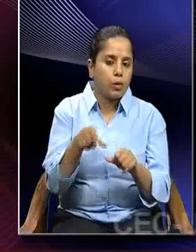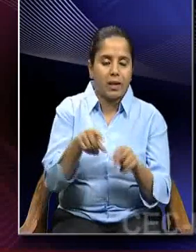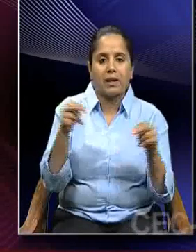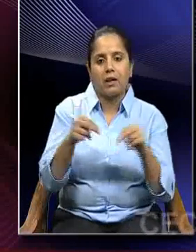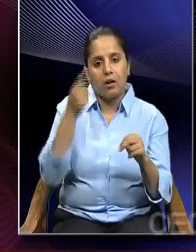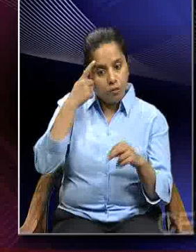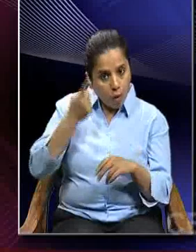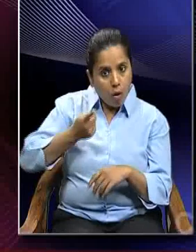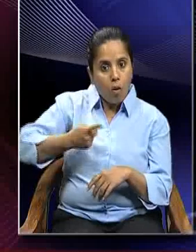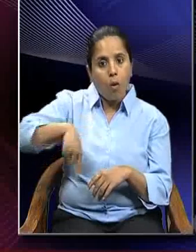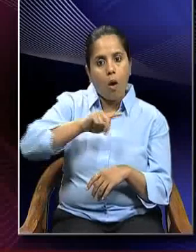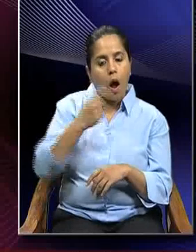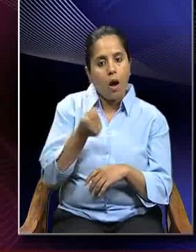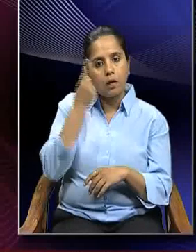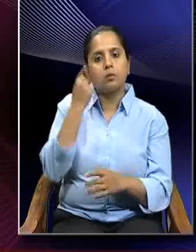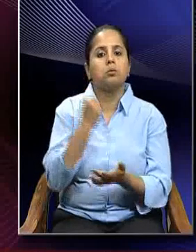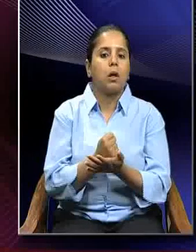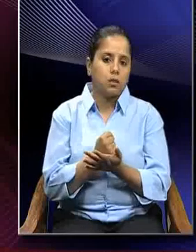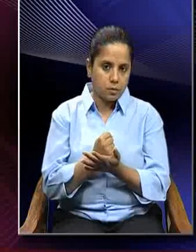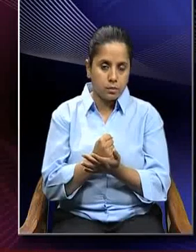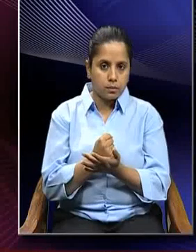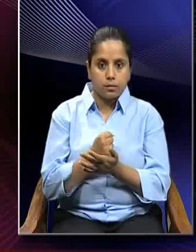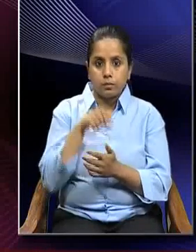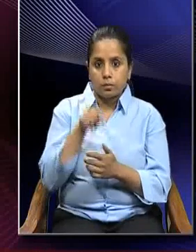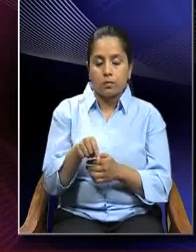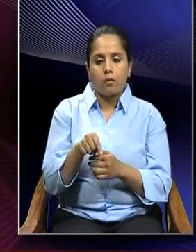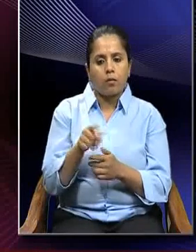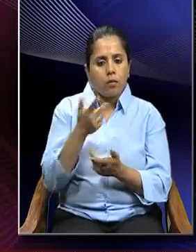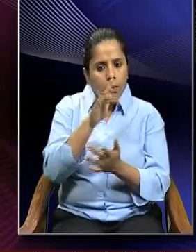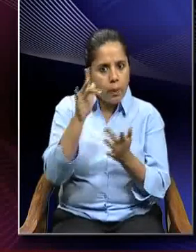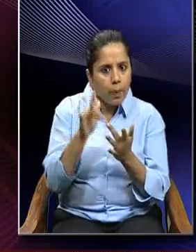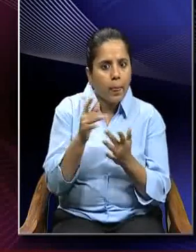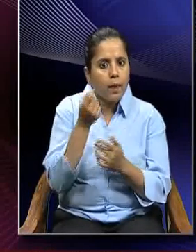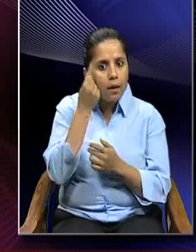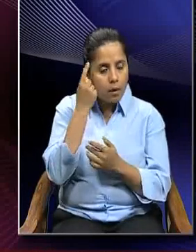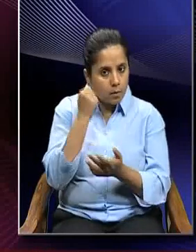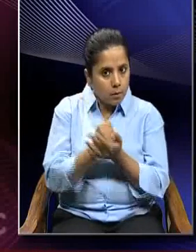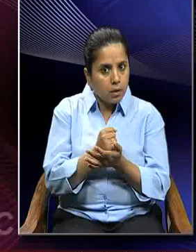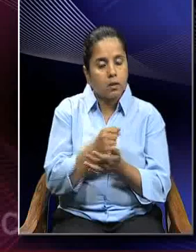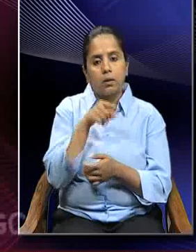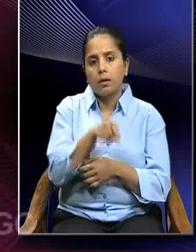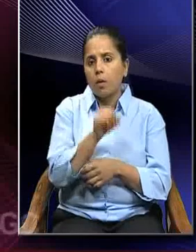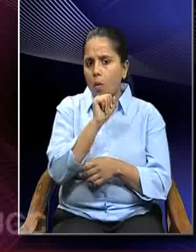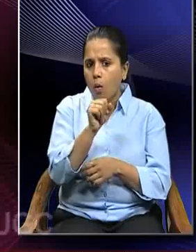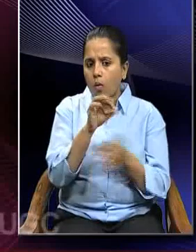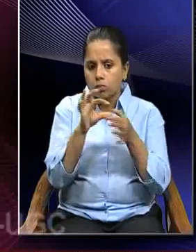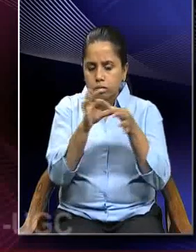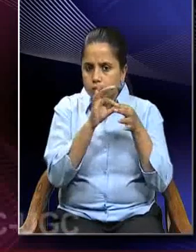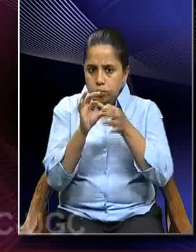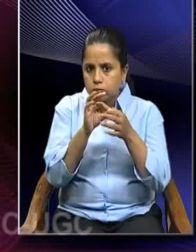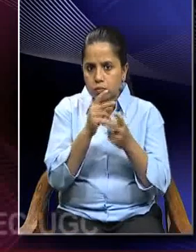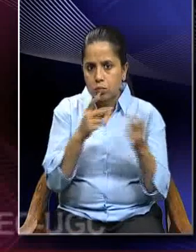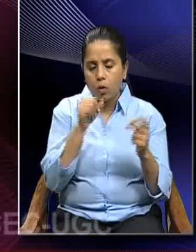for us to understand this centrality in terms of its interlinkages